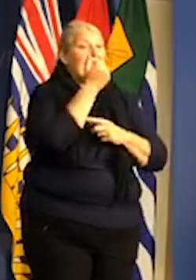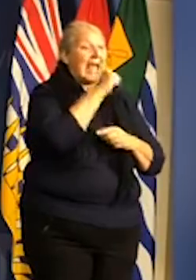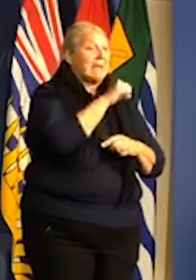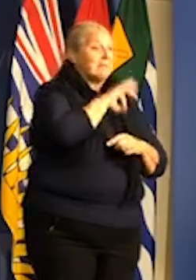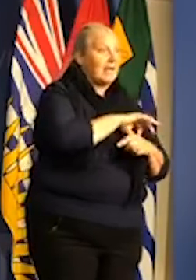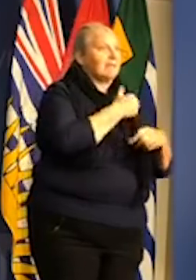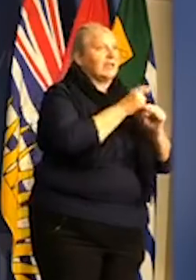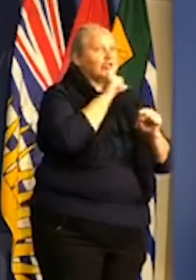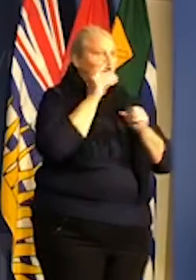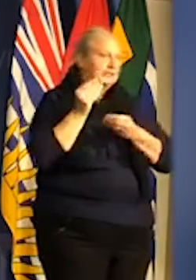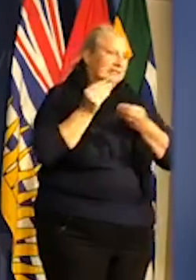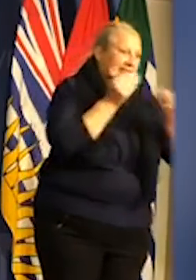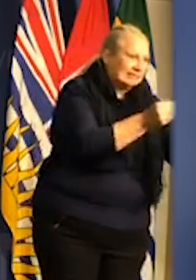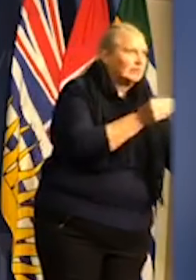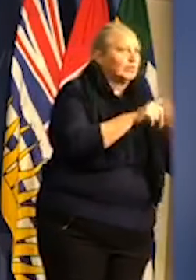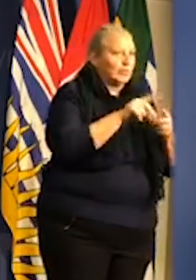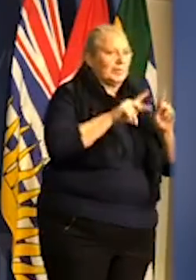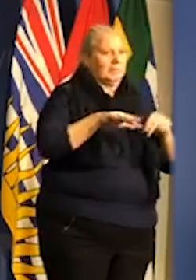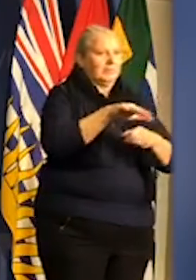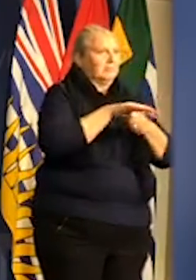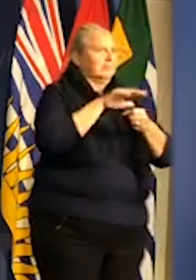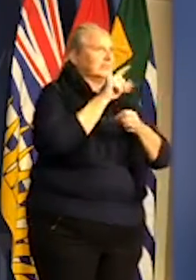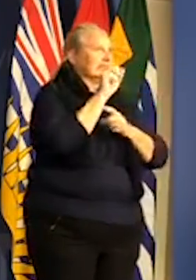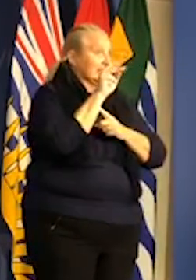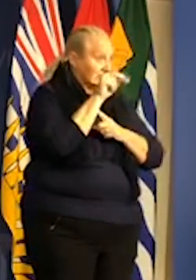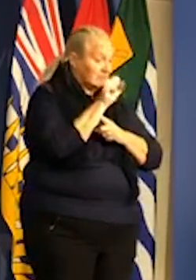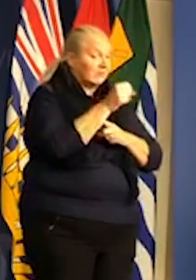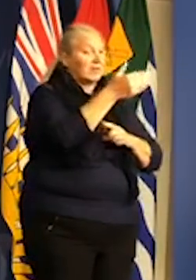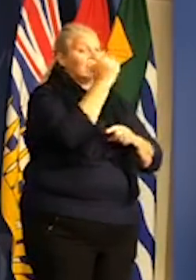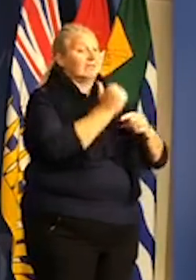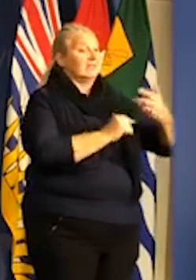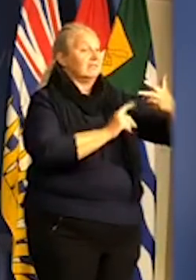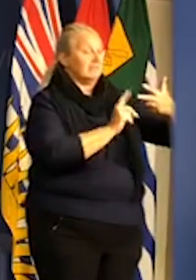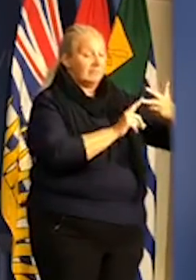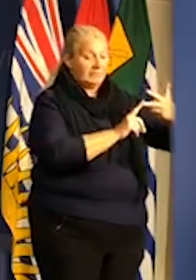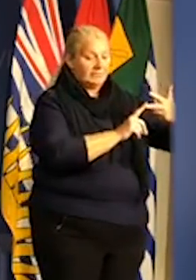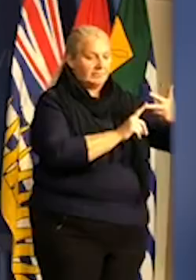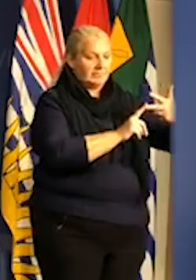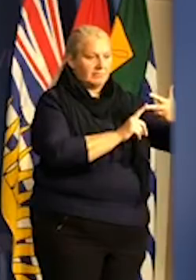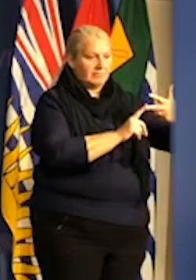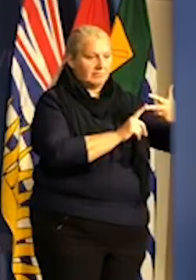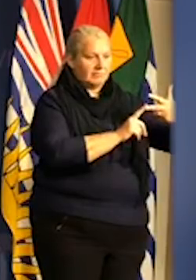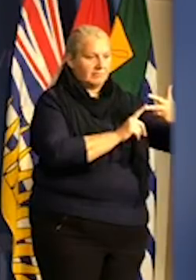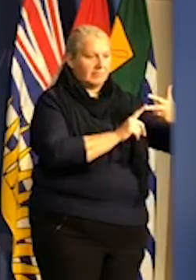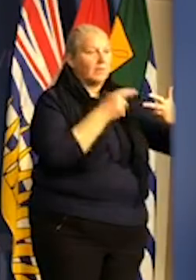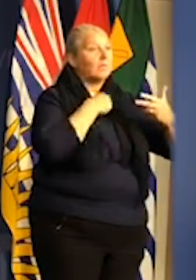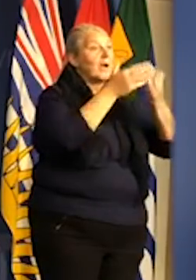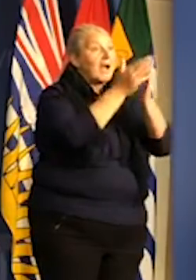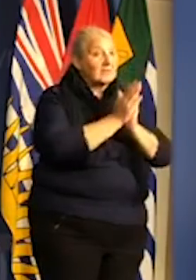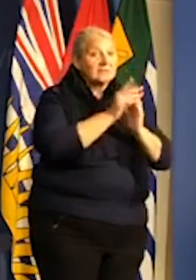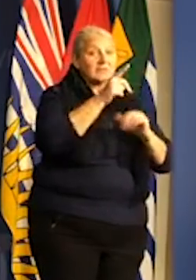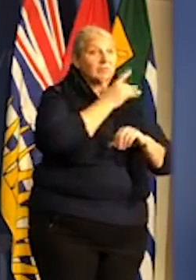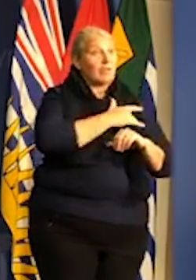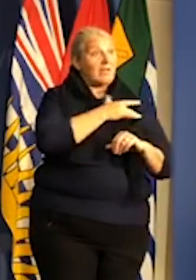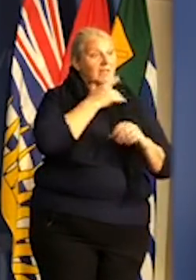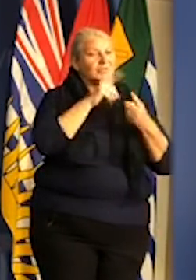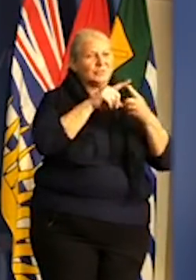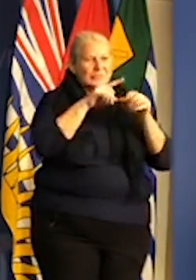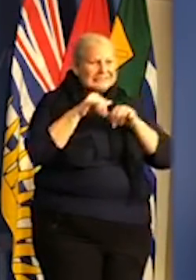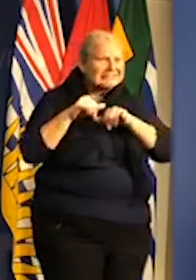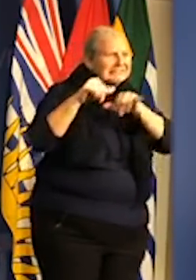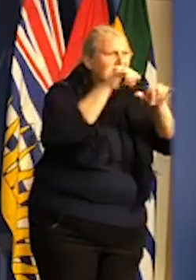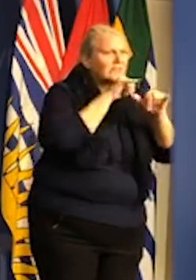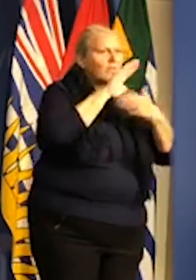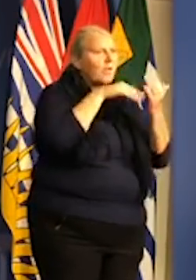are passed on to tenants. And third, we are asking the province to standardize the remittances of